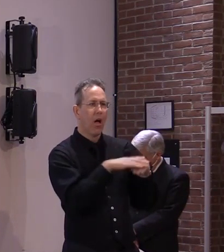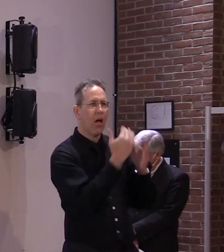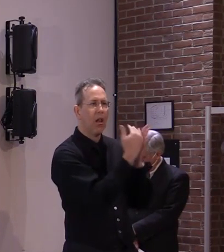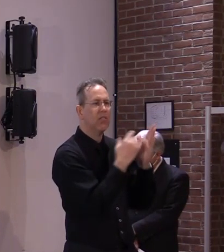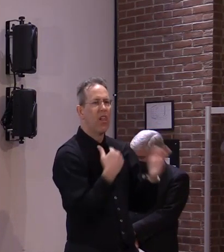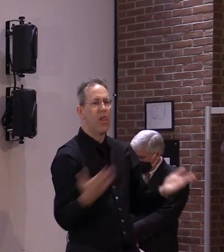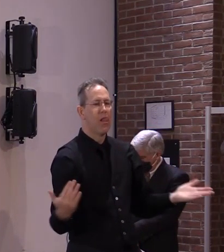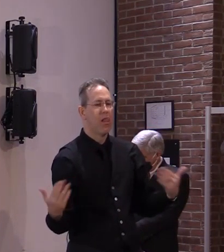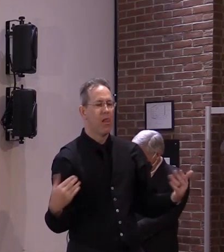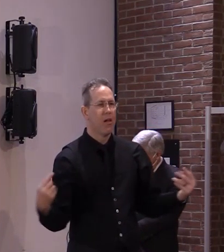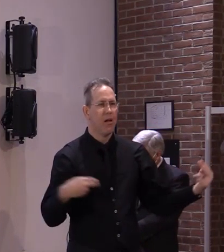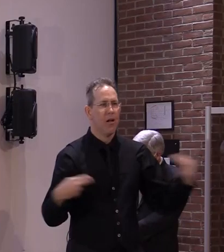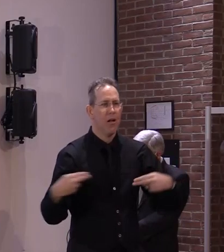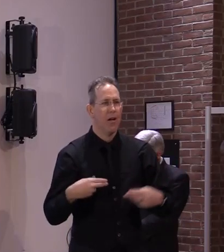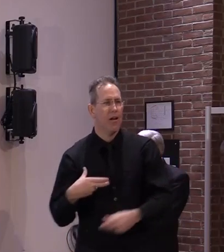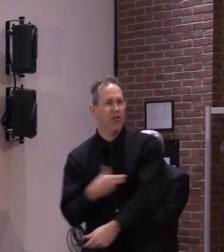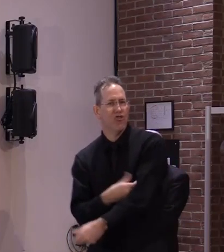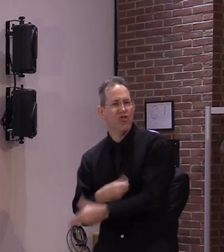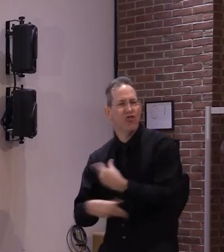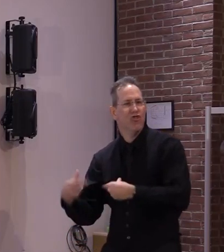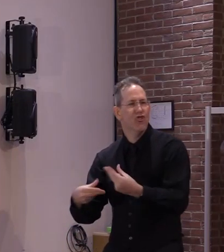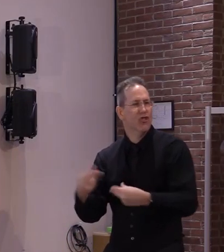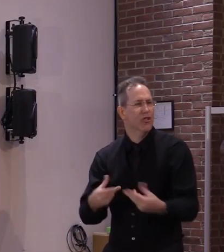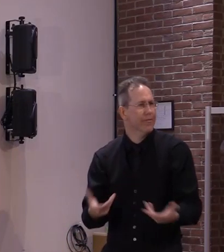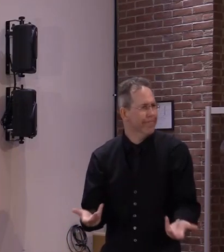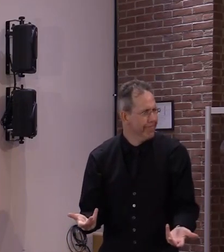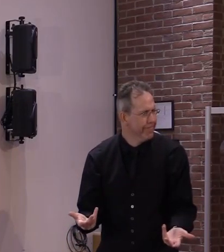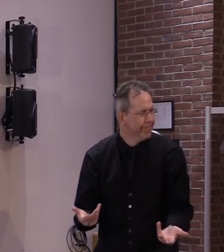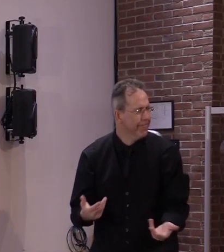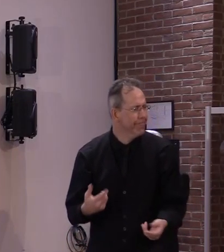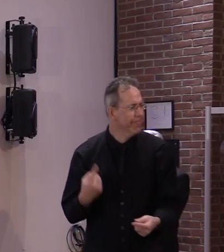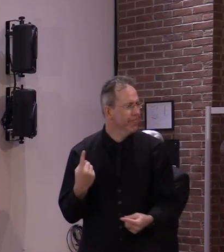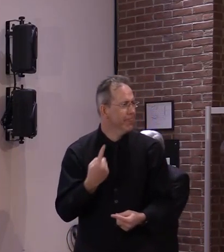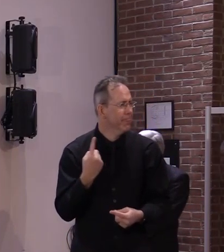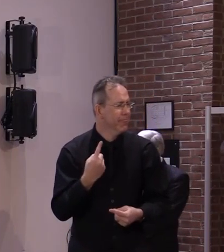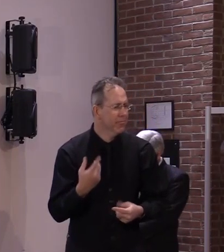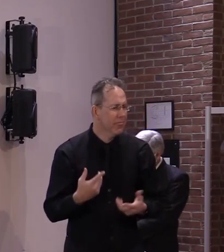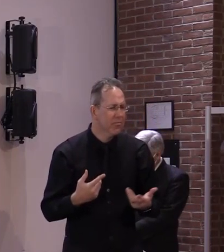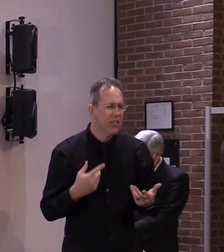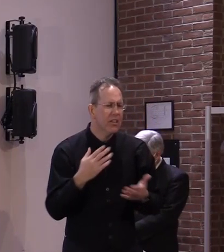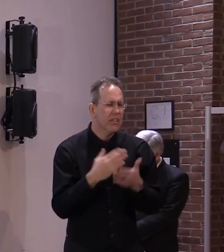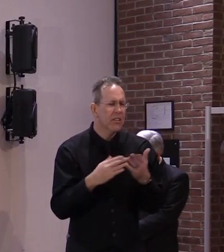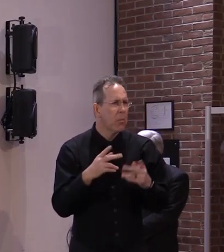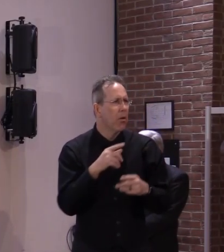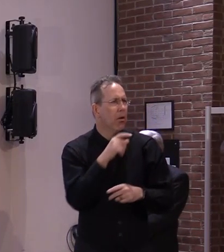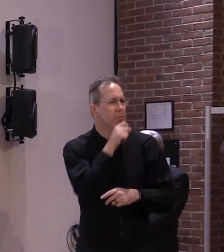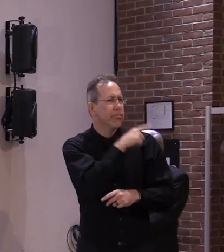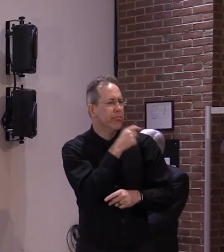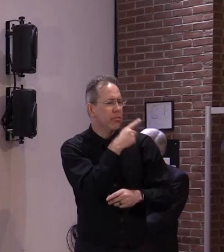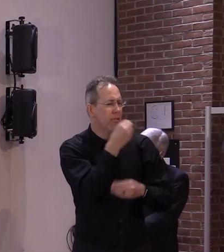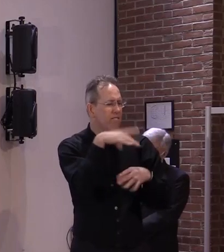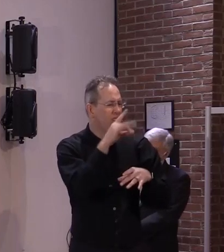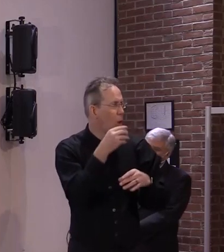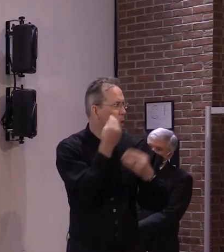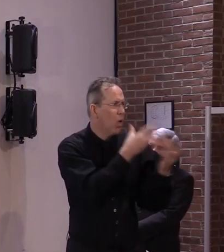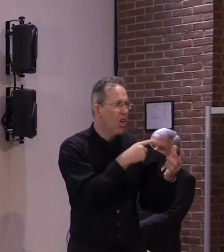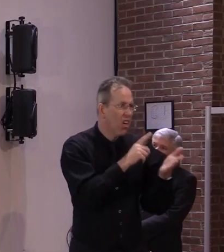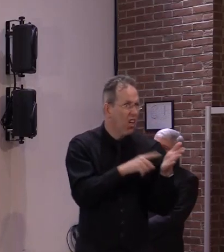you have found in all these various investigations and reports that you've received. Anybody going to be prosecuted?